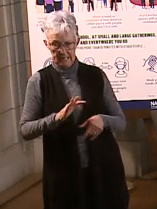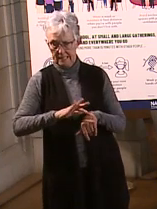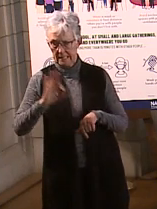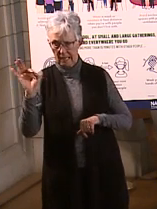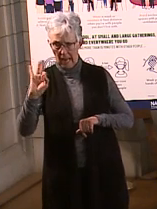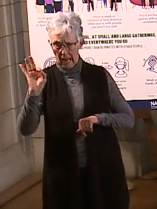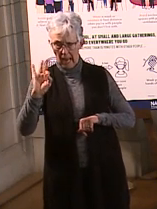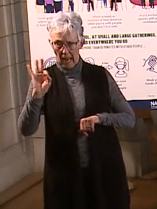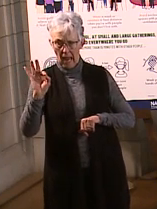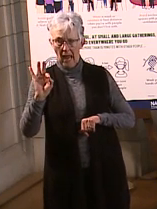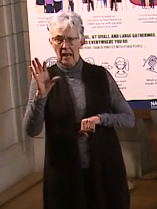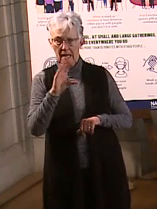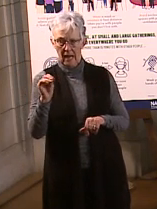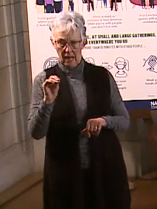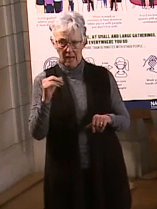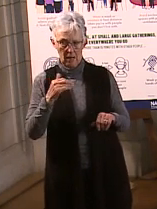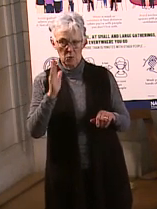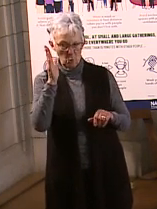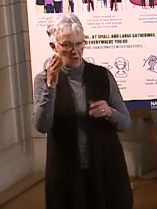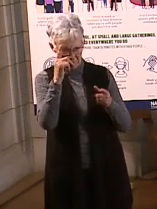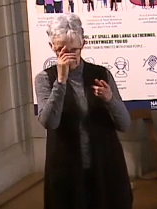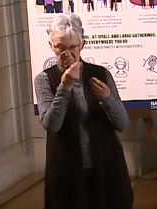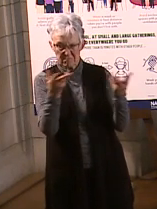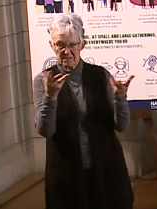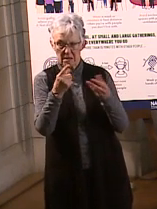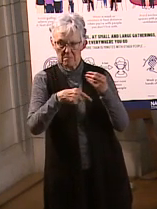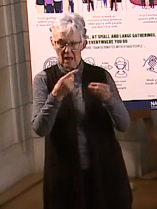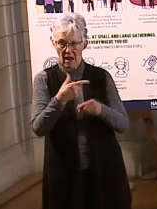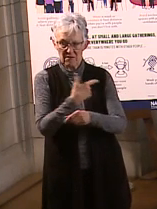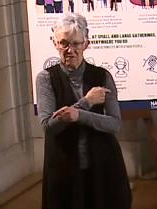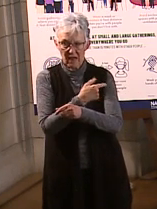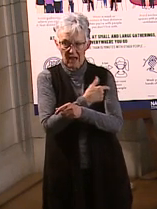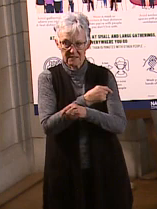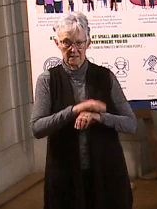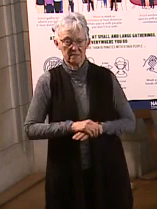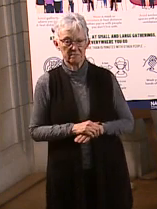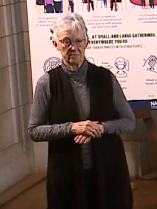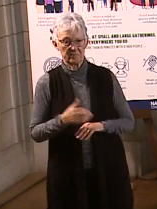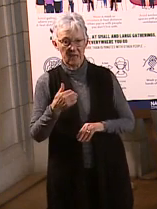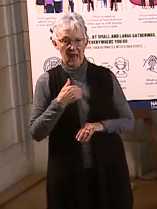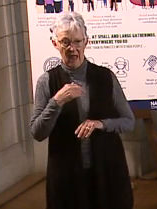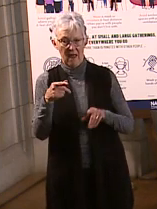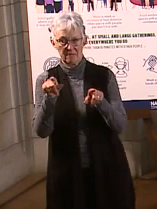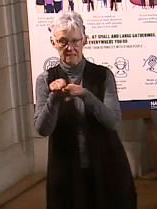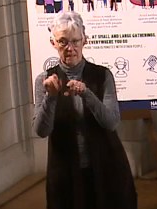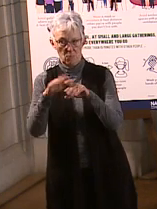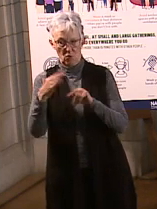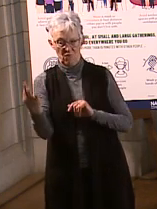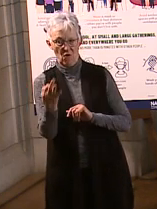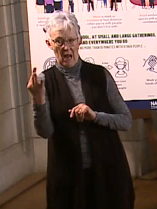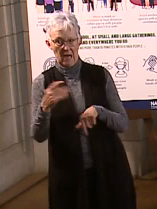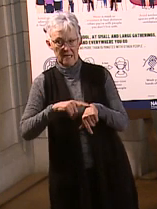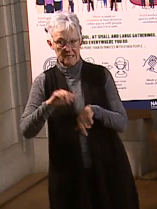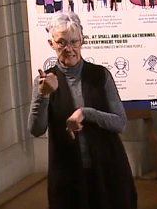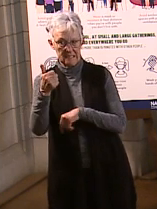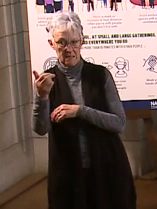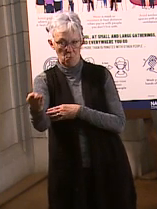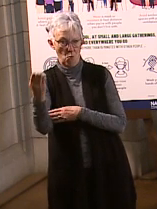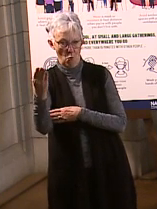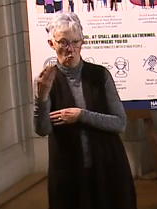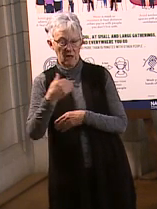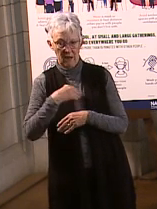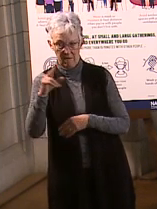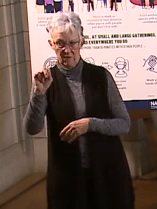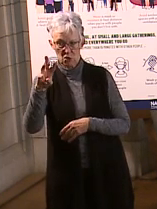a vaccine update on that. We'll also have a press briefing at 10 a.m. Central Time, Friday, here in this room as well, so